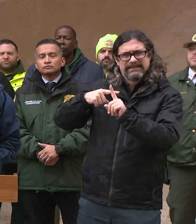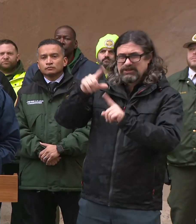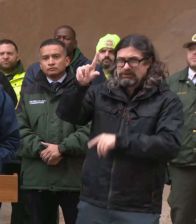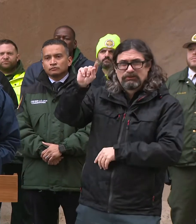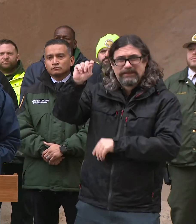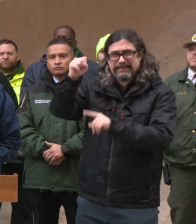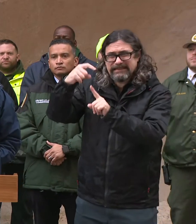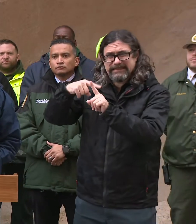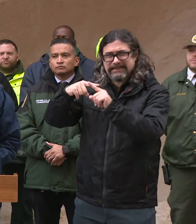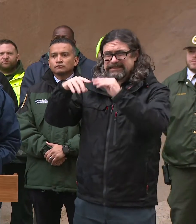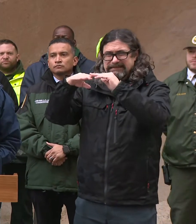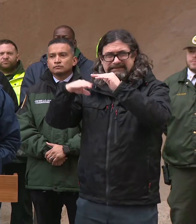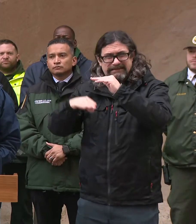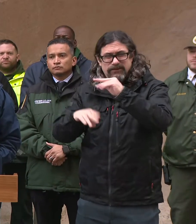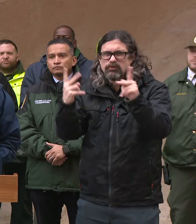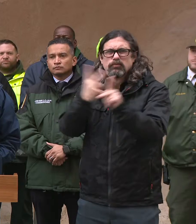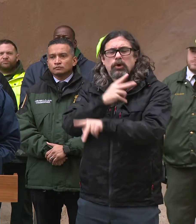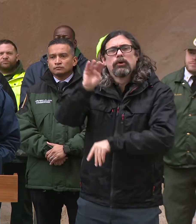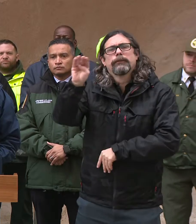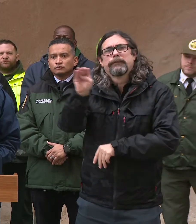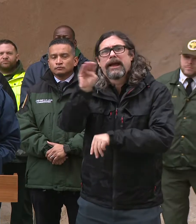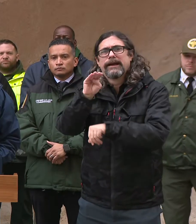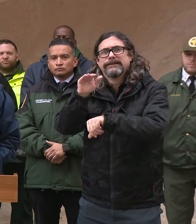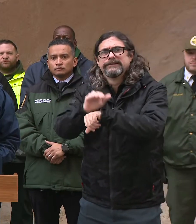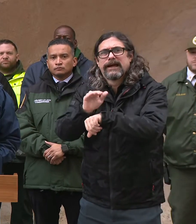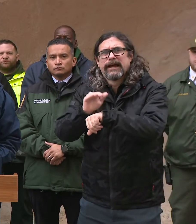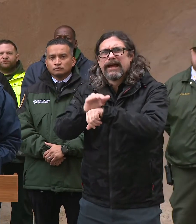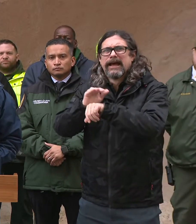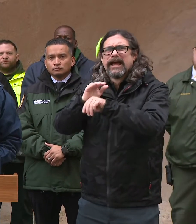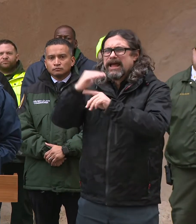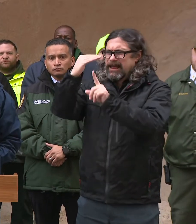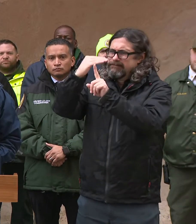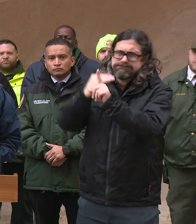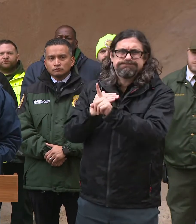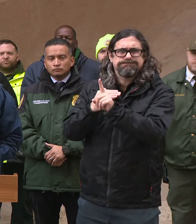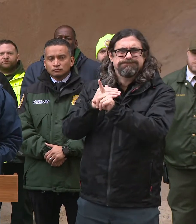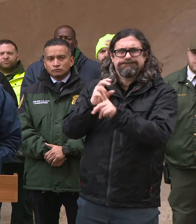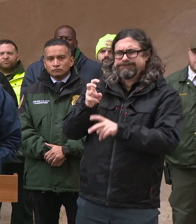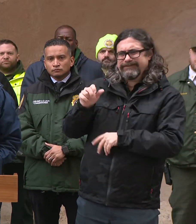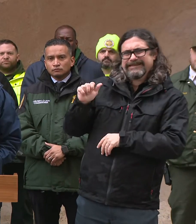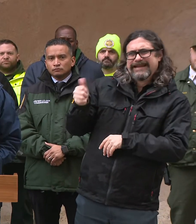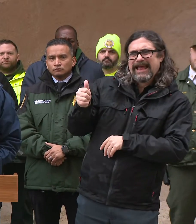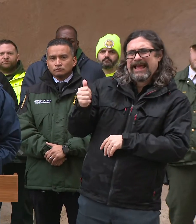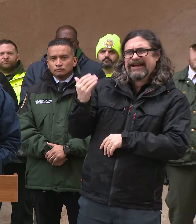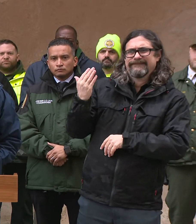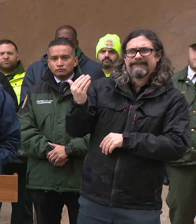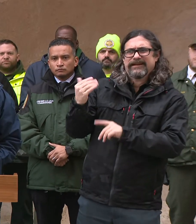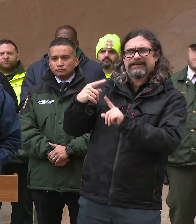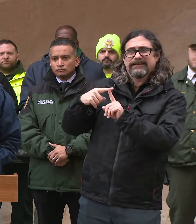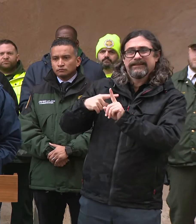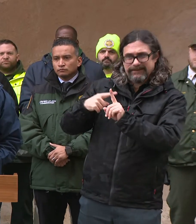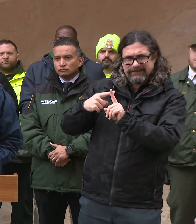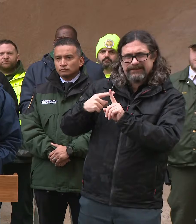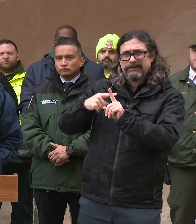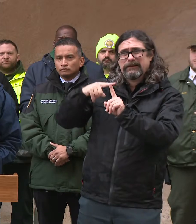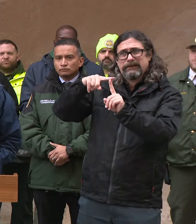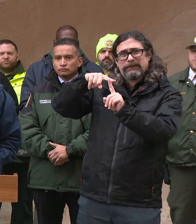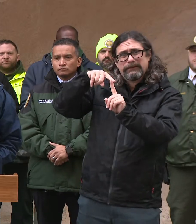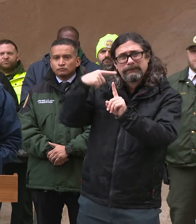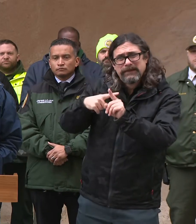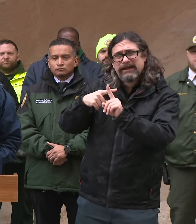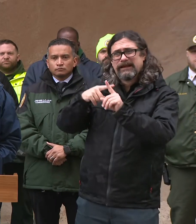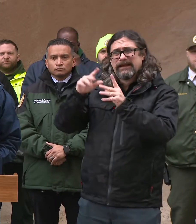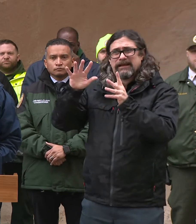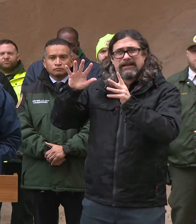not get above the teens. Wind chills will drop temperatures even further down between 0 and 5